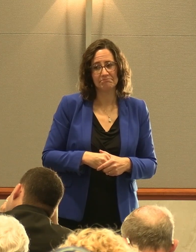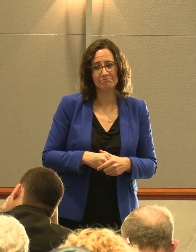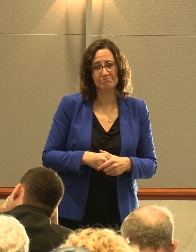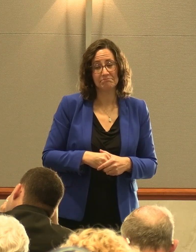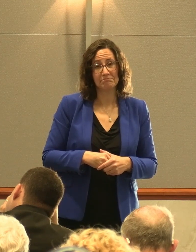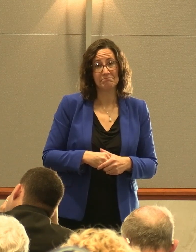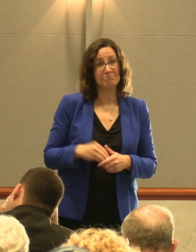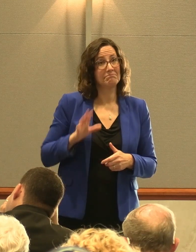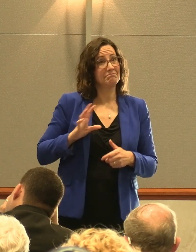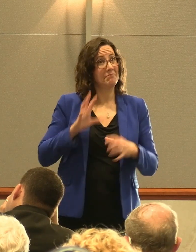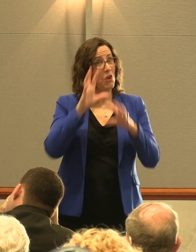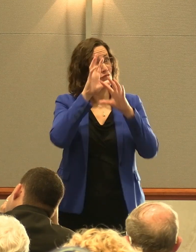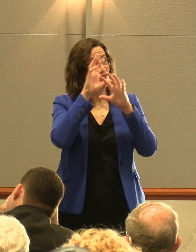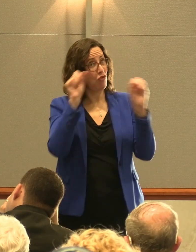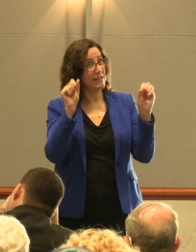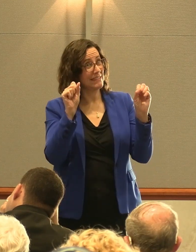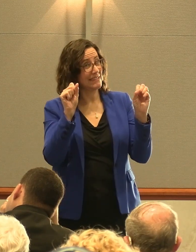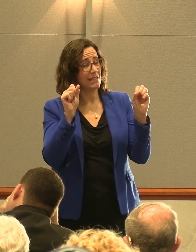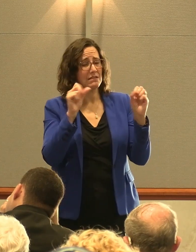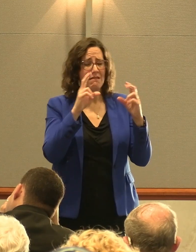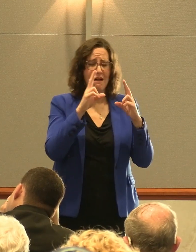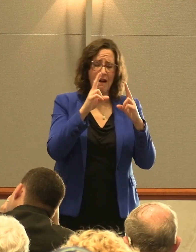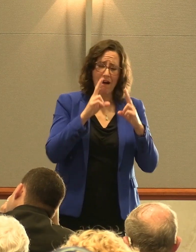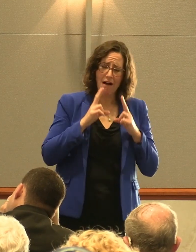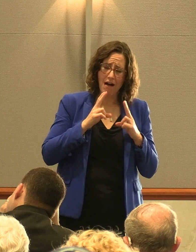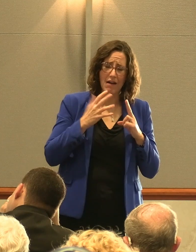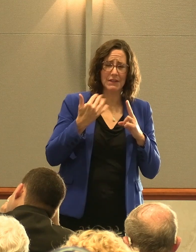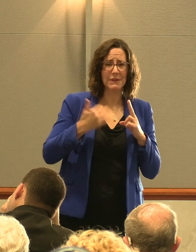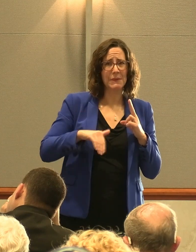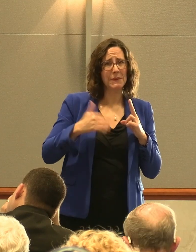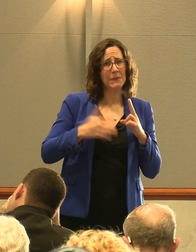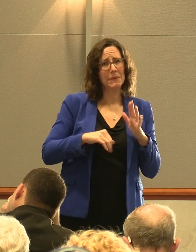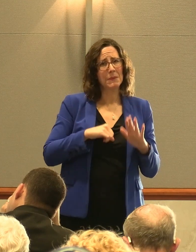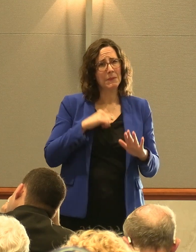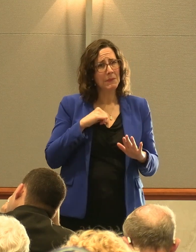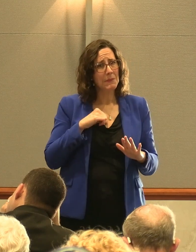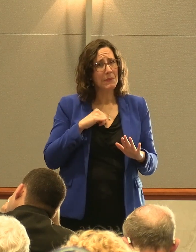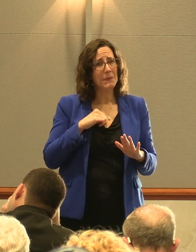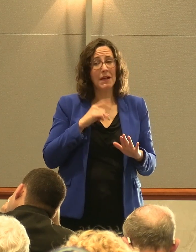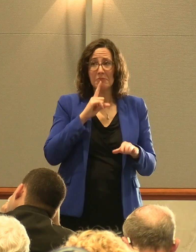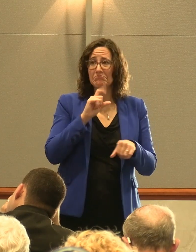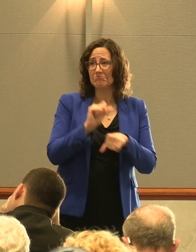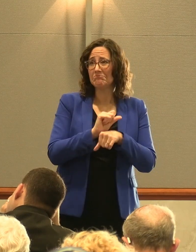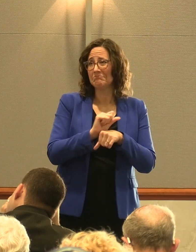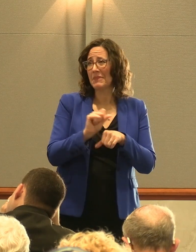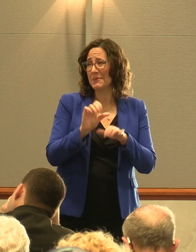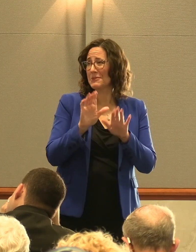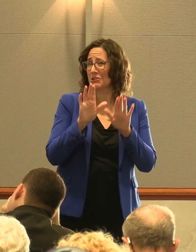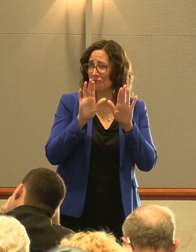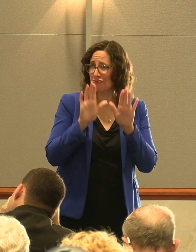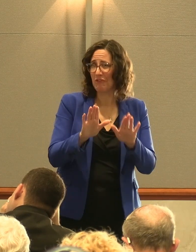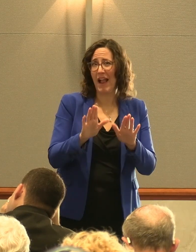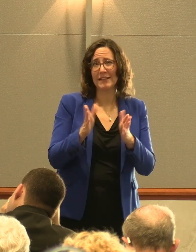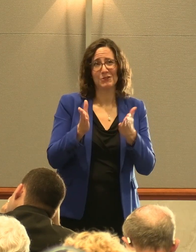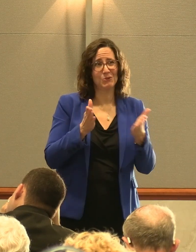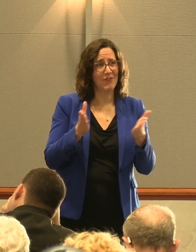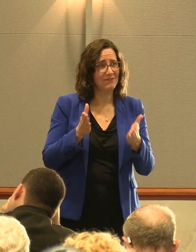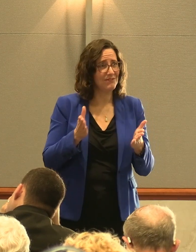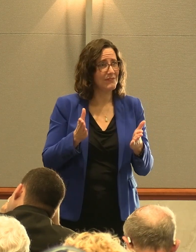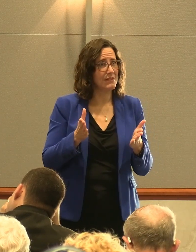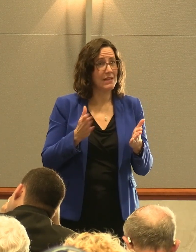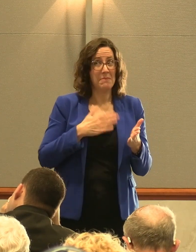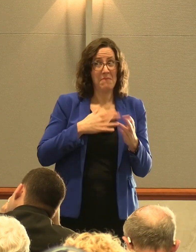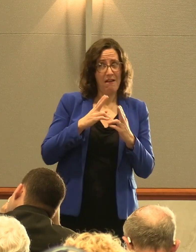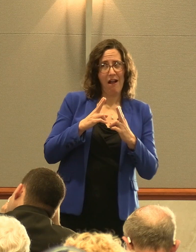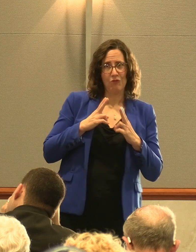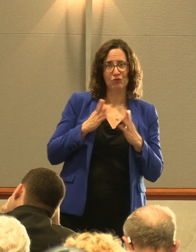Being president was both an honor and a privilege, and it was really great to serve, and my honor